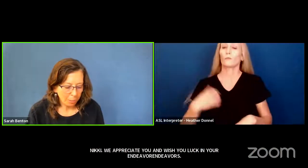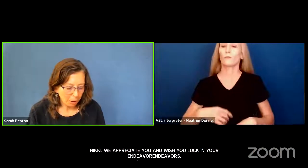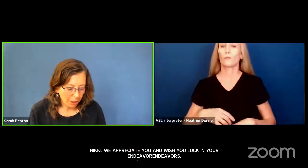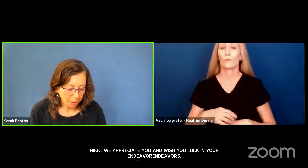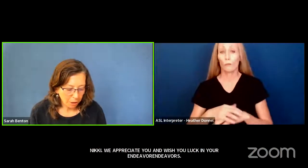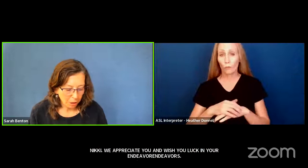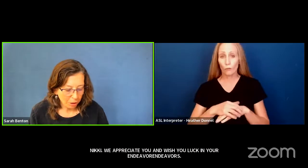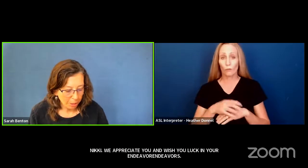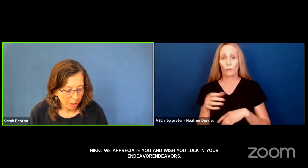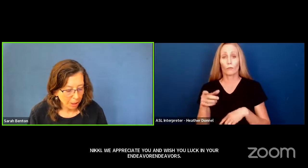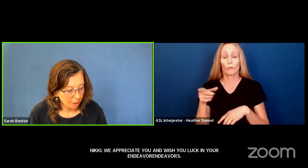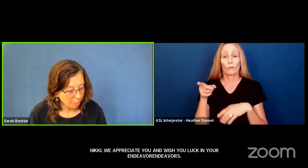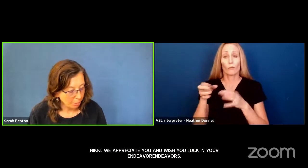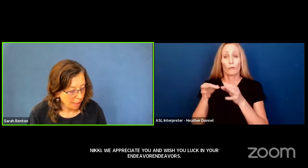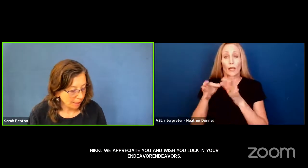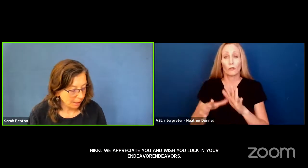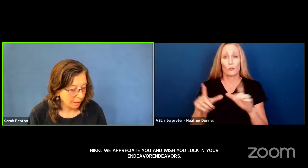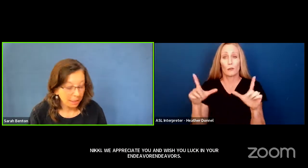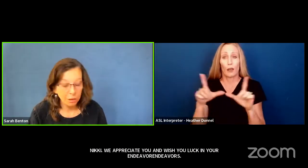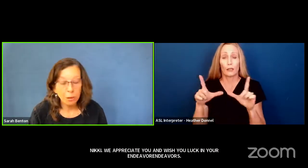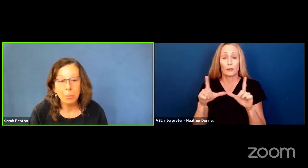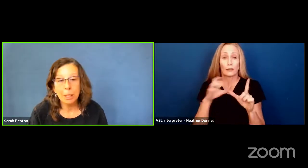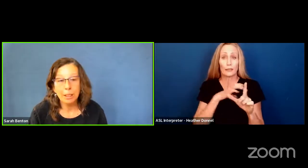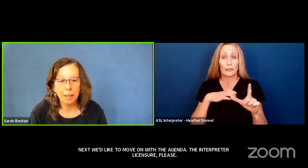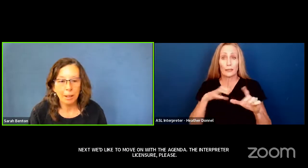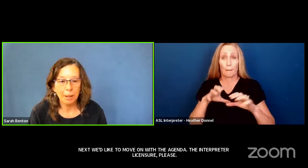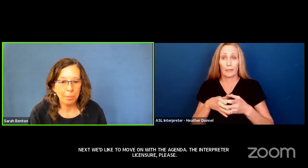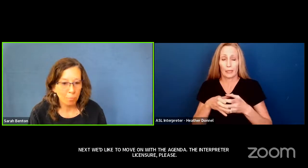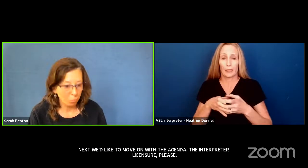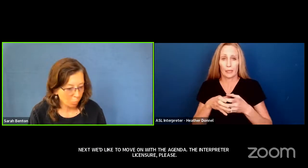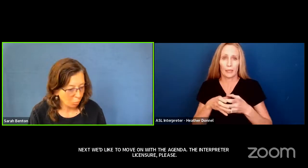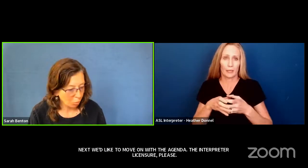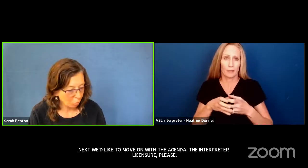The Interpreter Licensure Committee has continued to meet